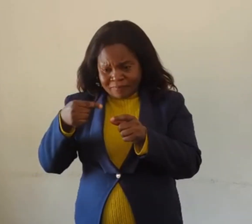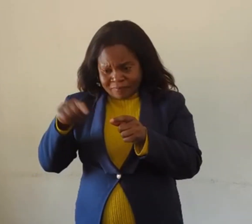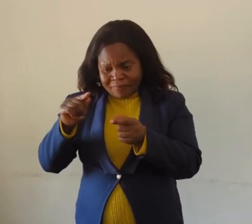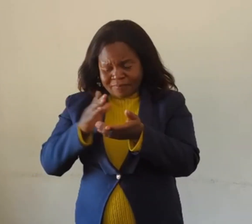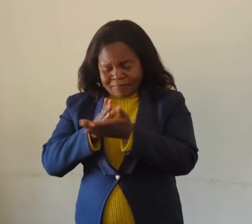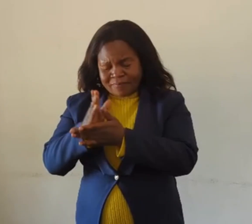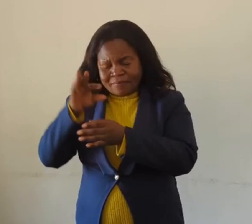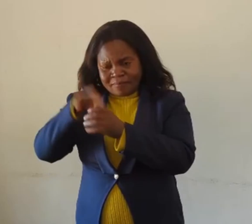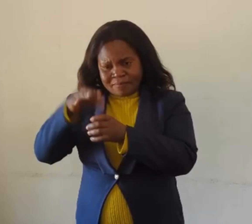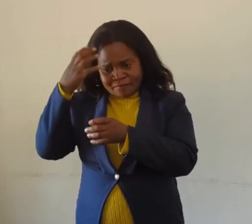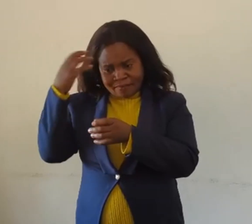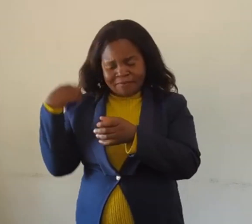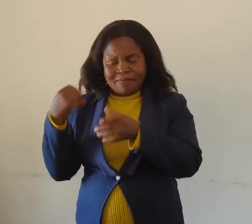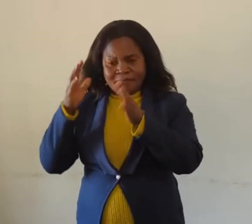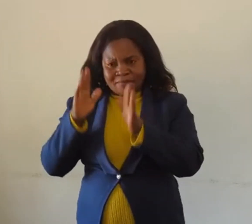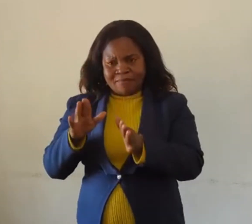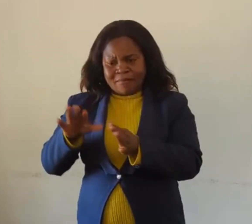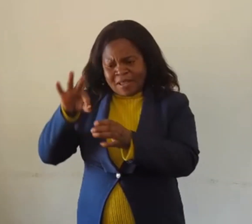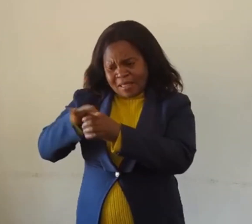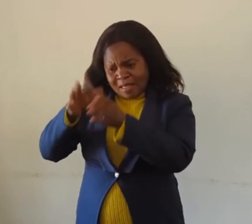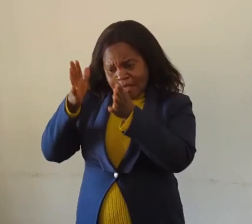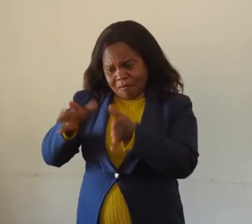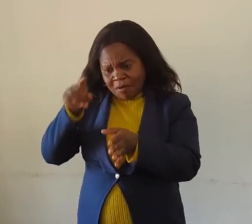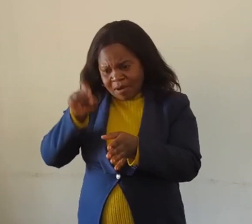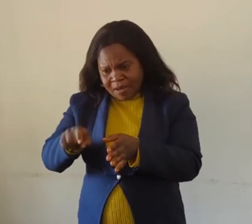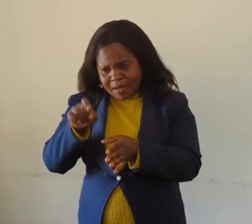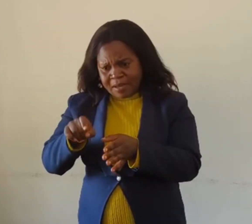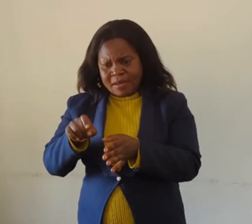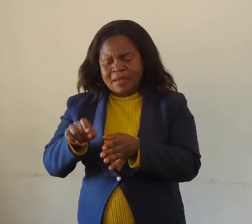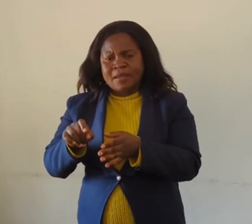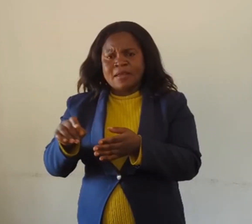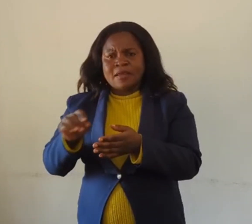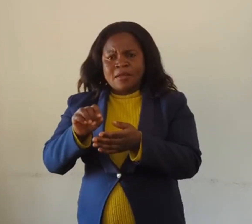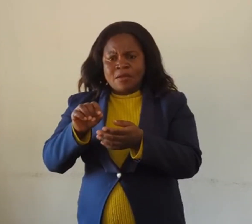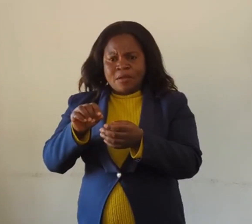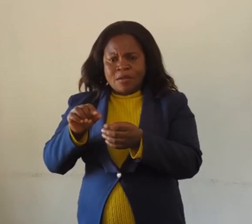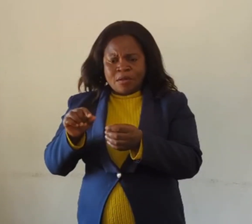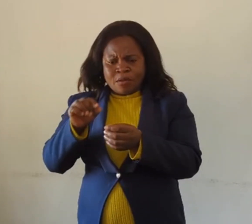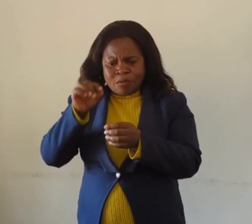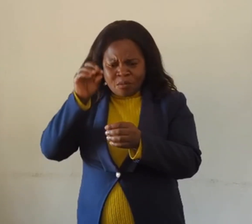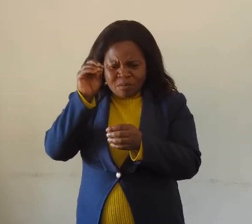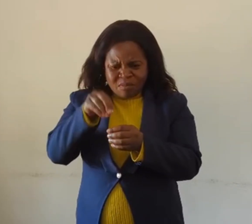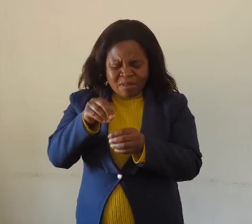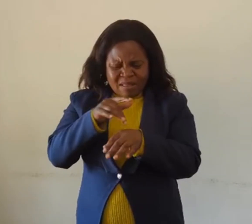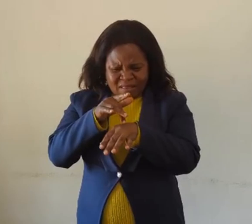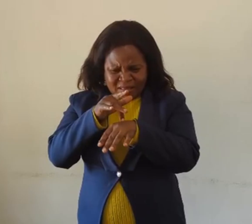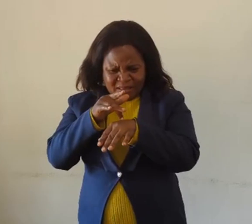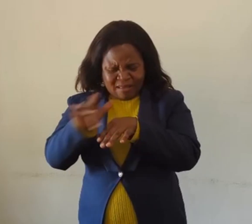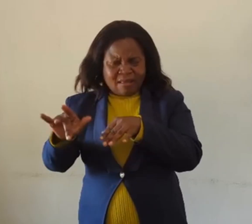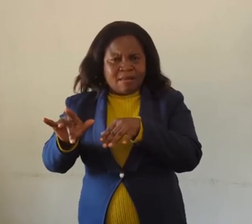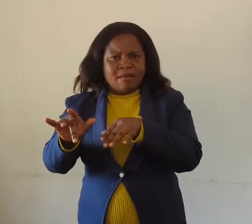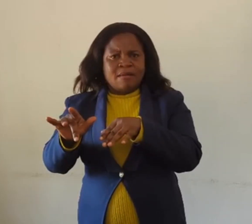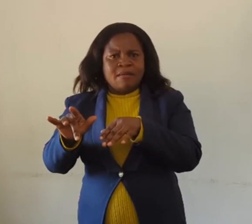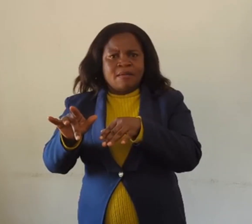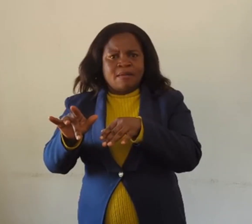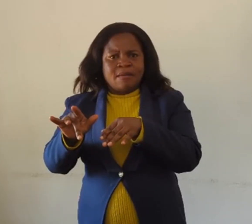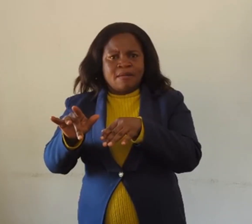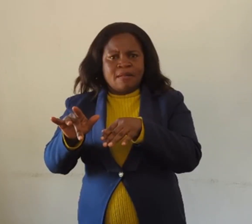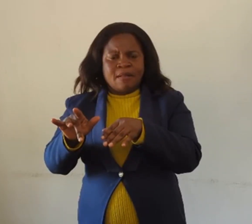a voter was required to enter an empty voting compartment, secretly mark the ballot paper for